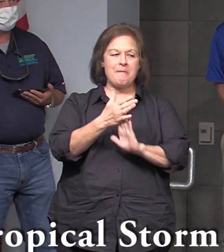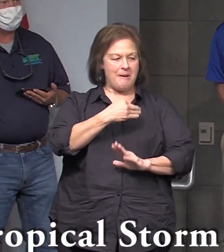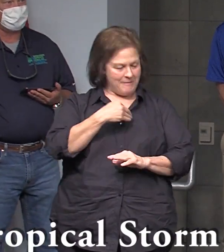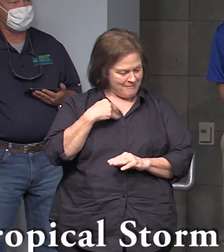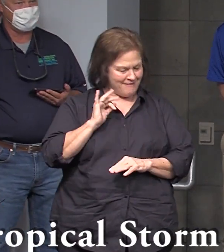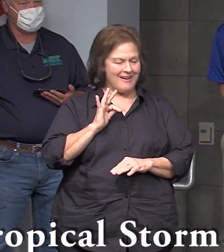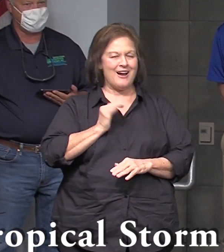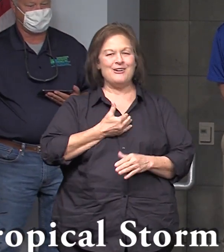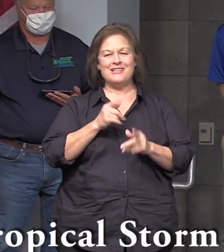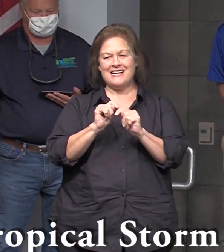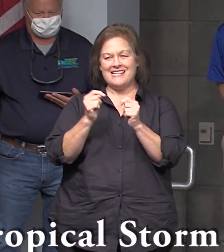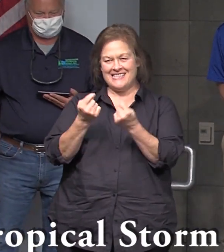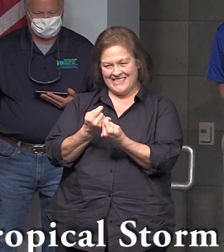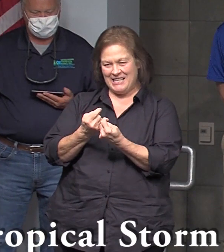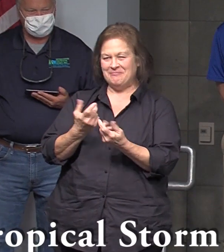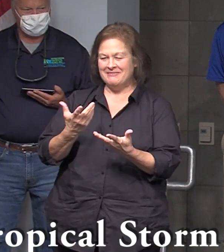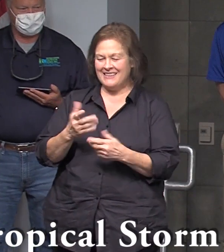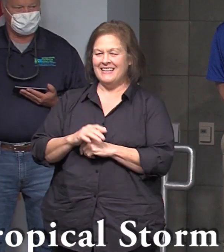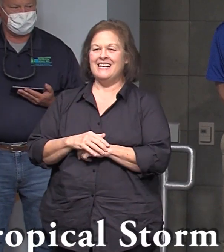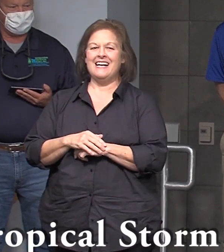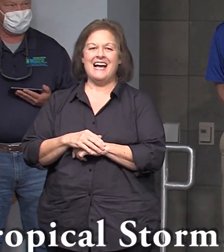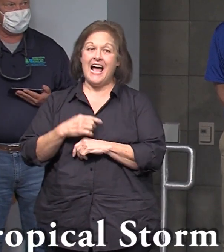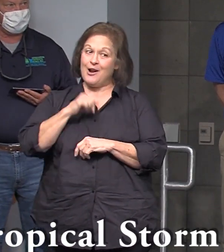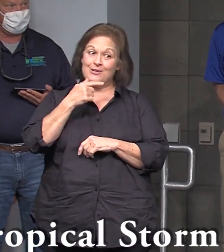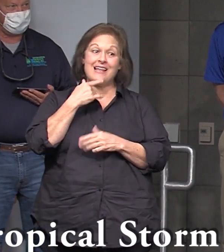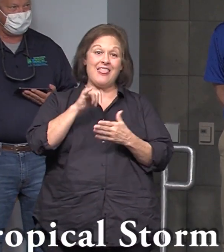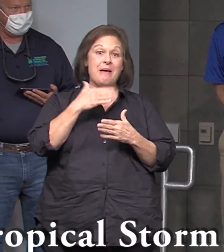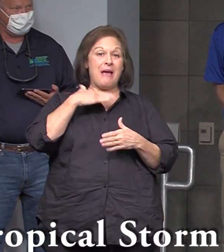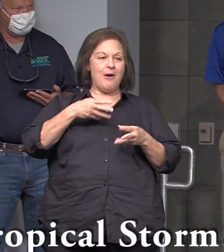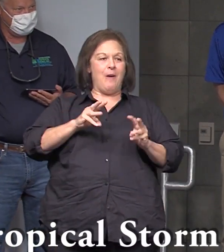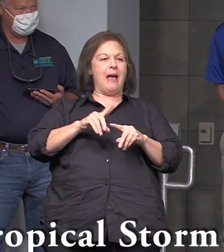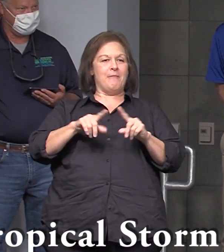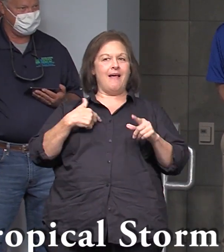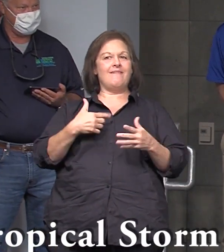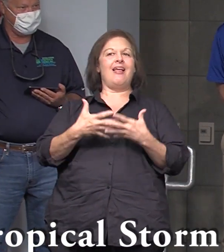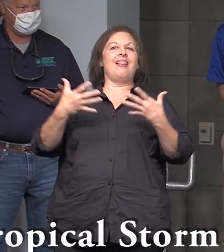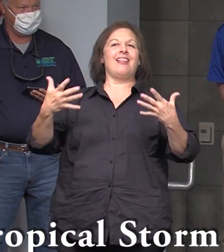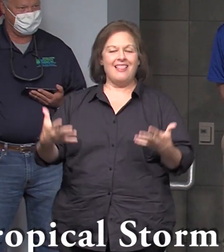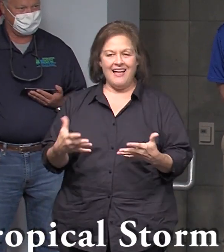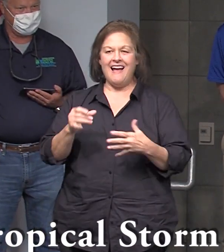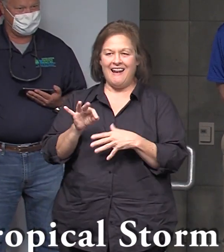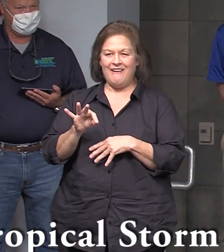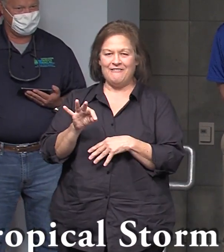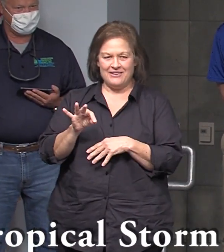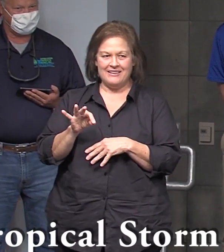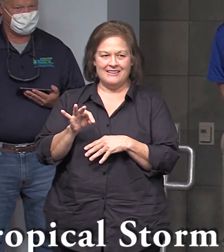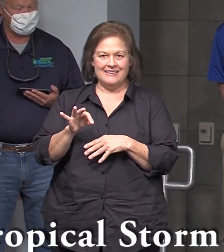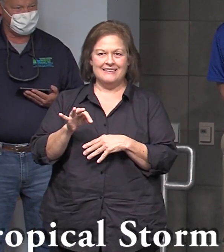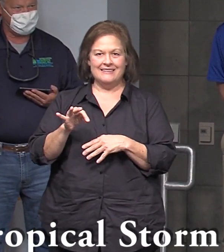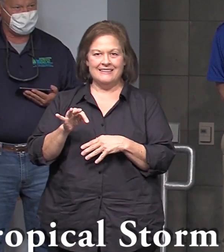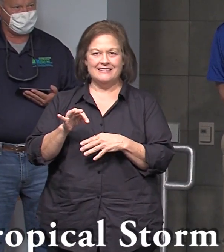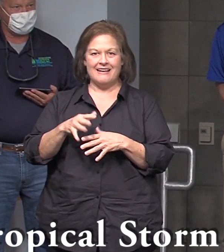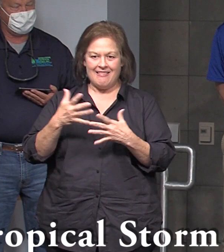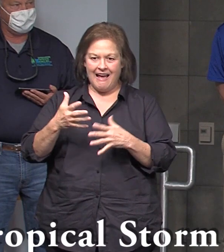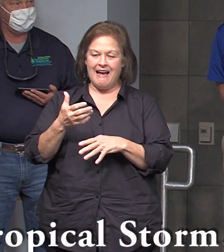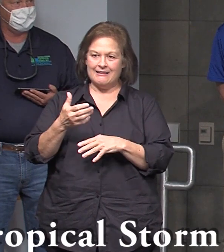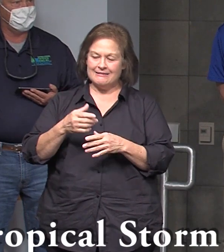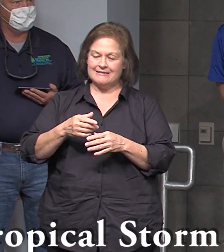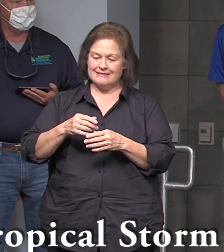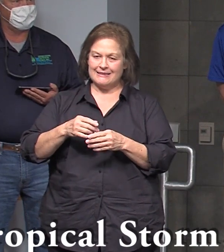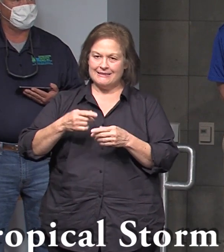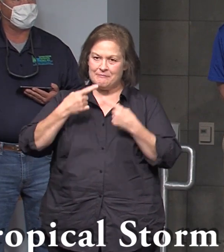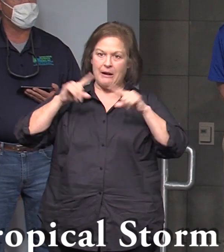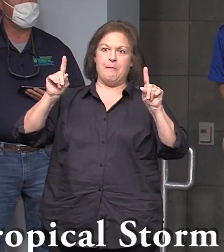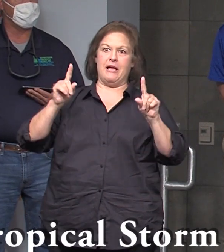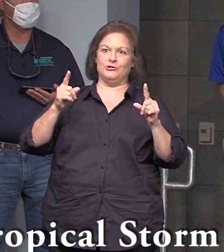of our team this year, unfortunately. I don't say that in a bad way, but we have had a lot of I've signed 16 emergency proclamations